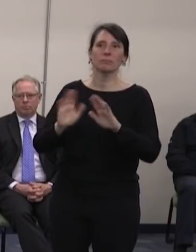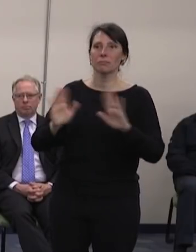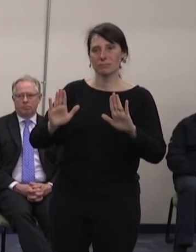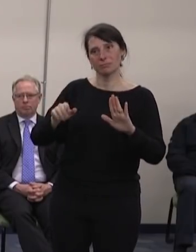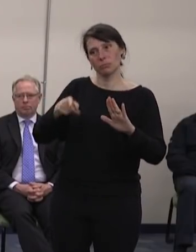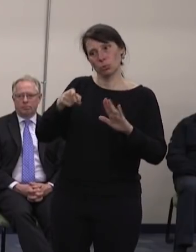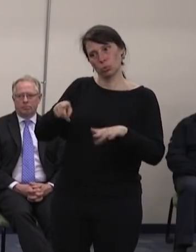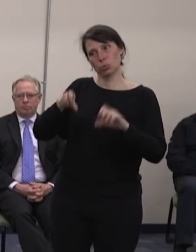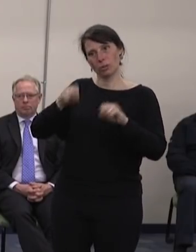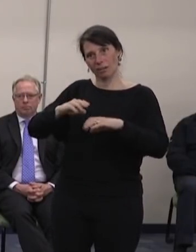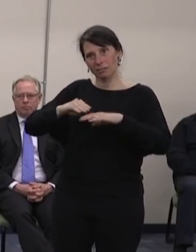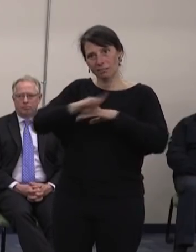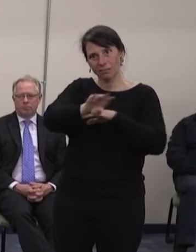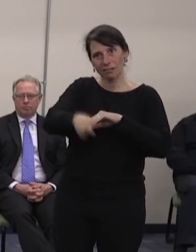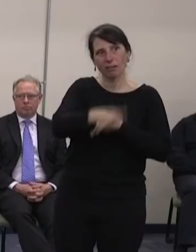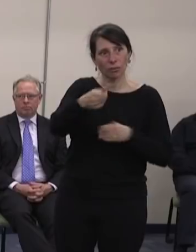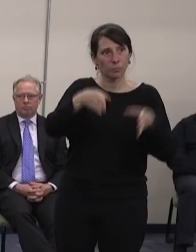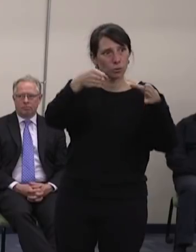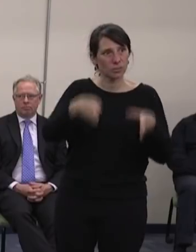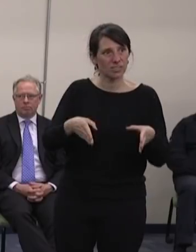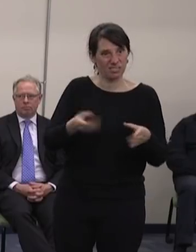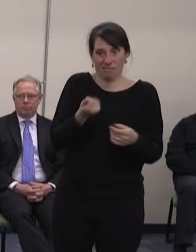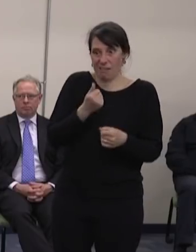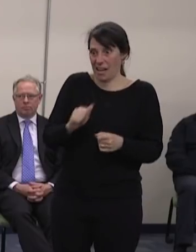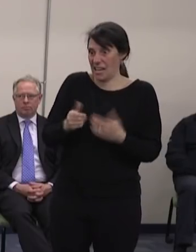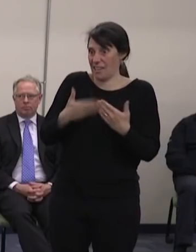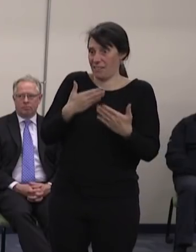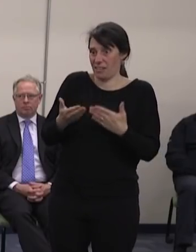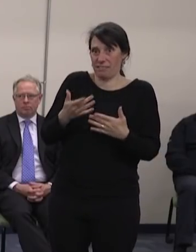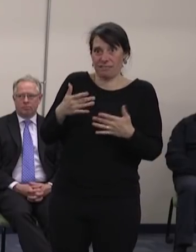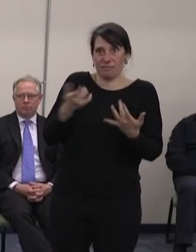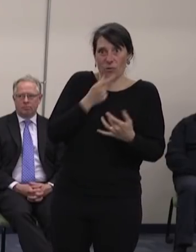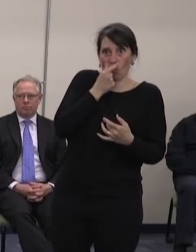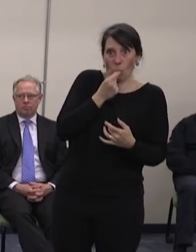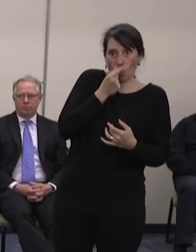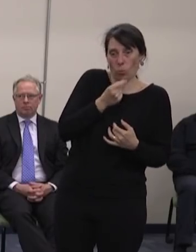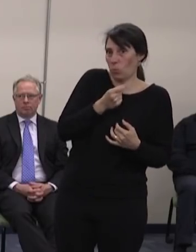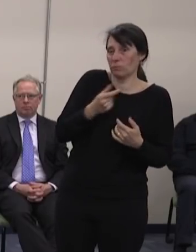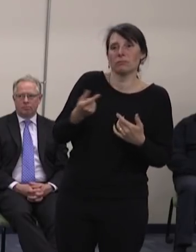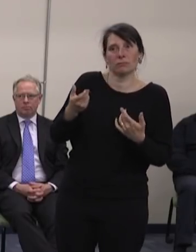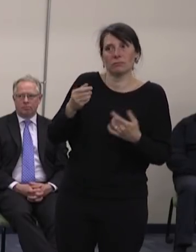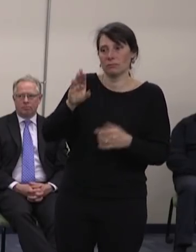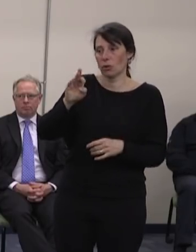to possible COVID-19. Please stay home.